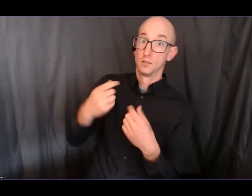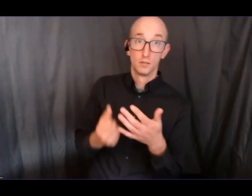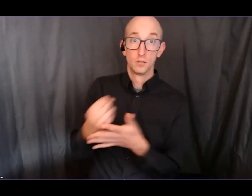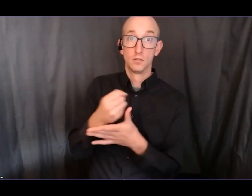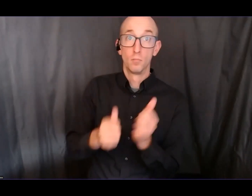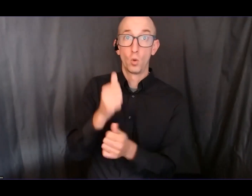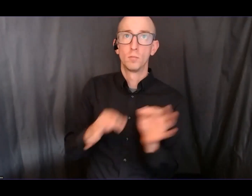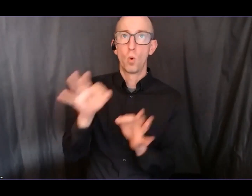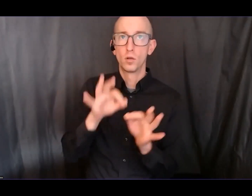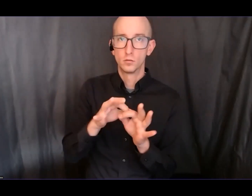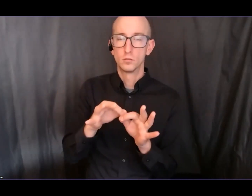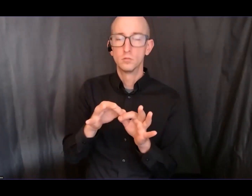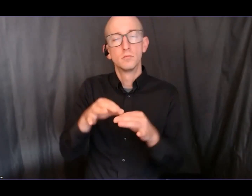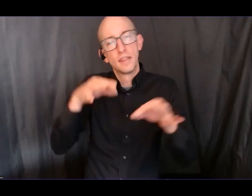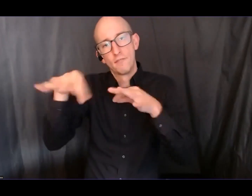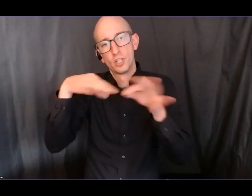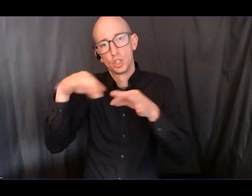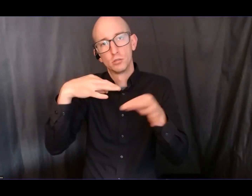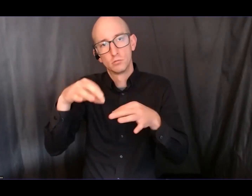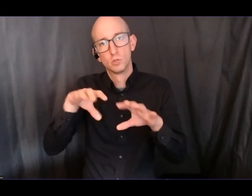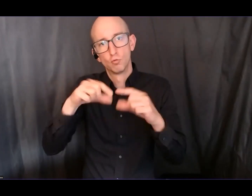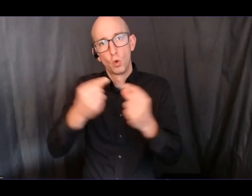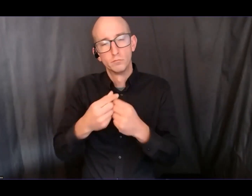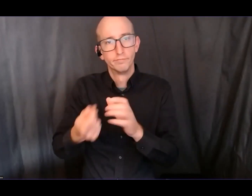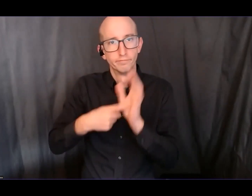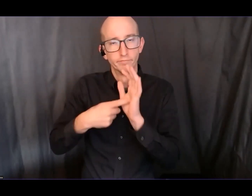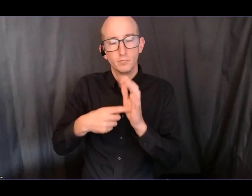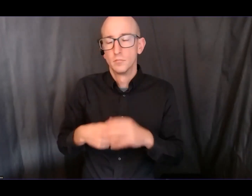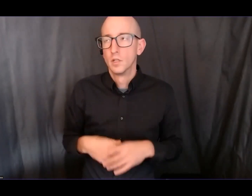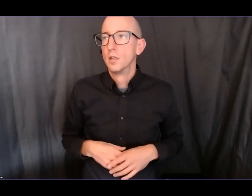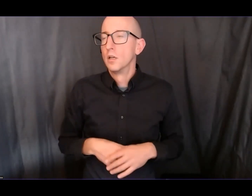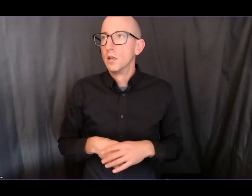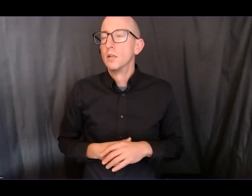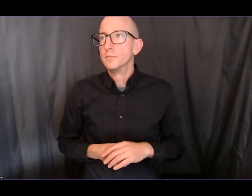definition one, and so I'm